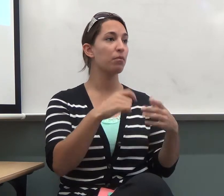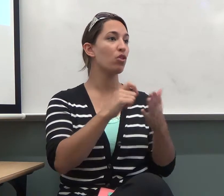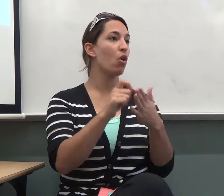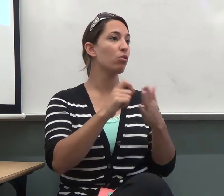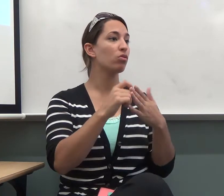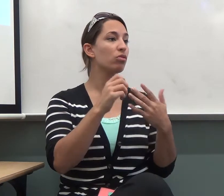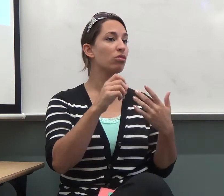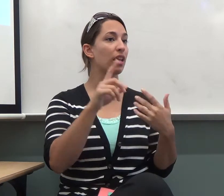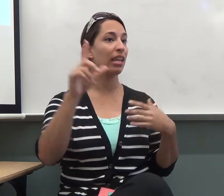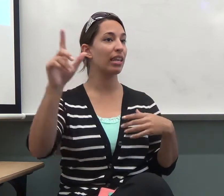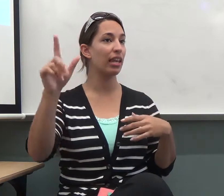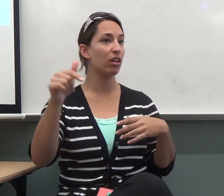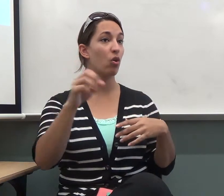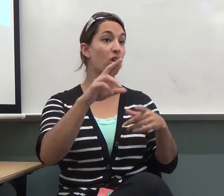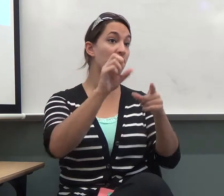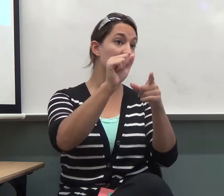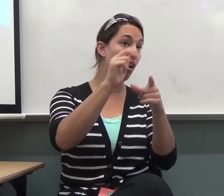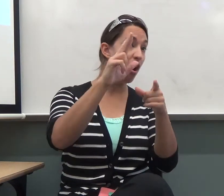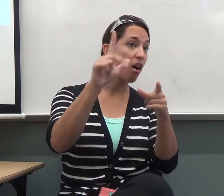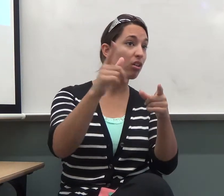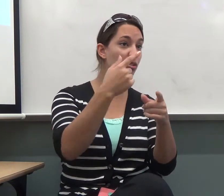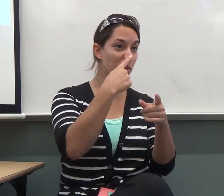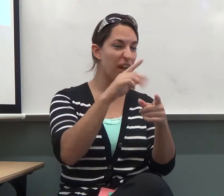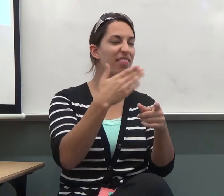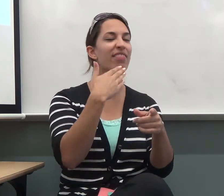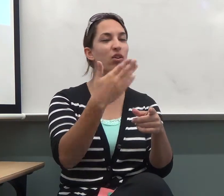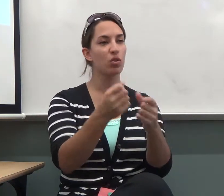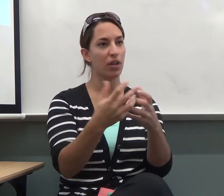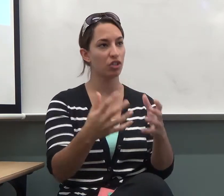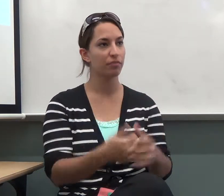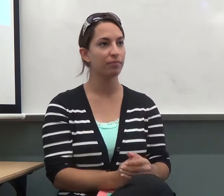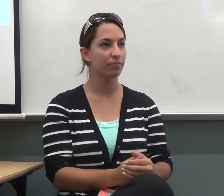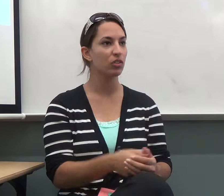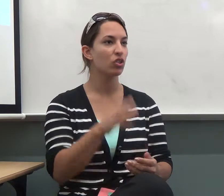Or Saul, would you mind doing that? Great, thank you so much.